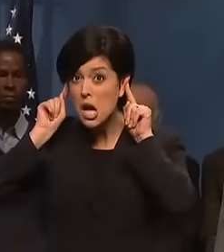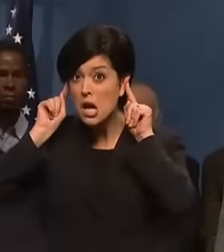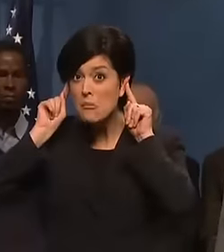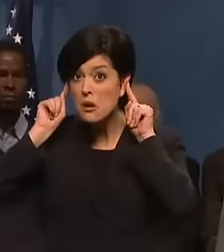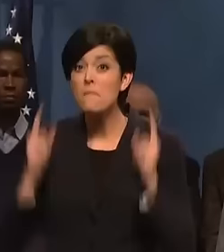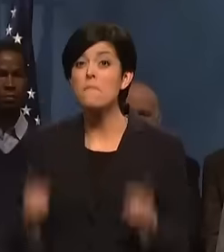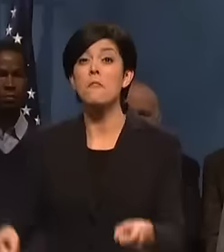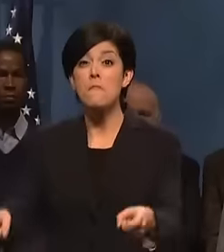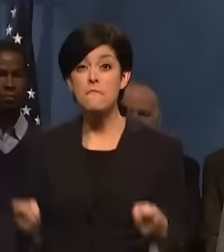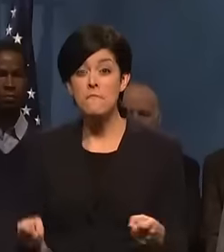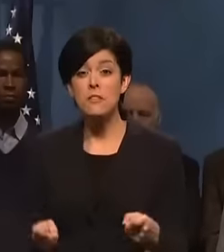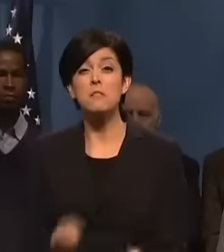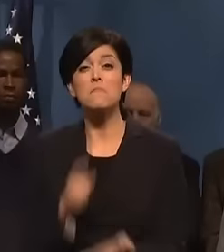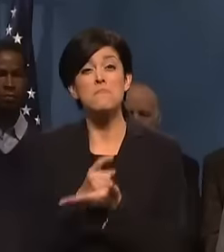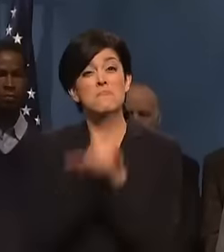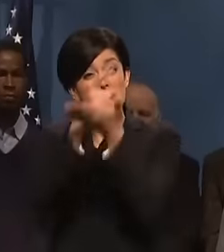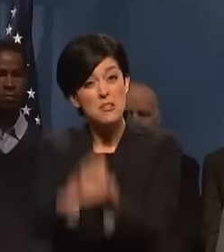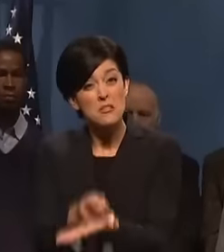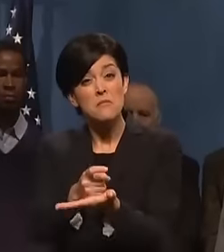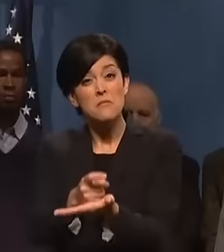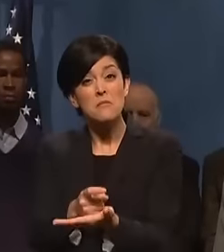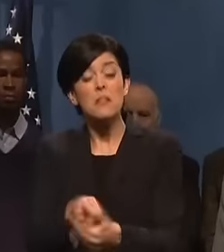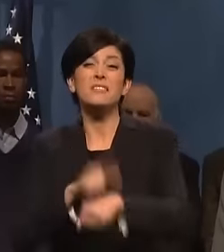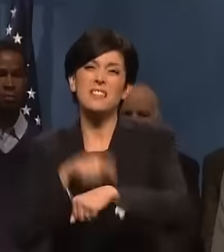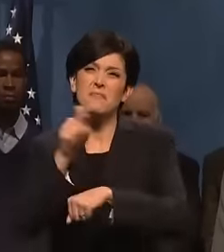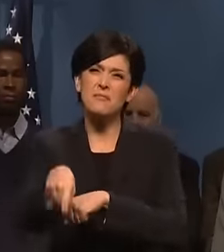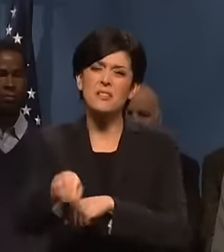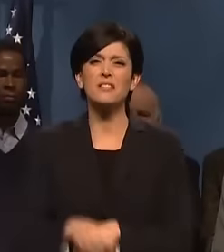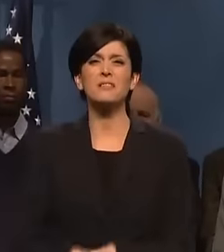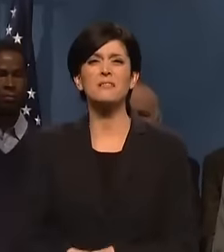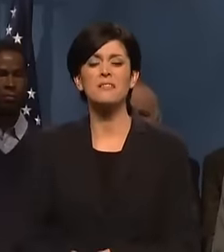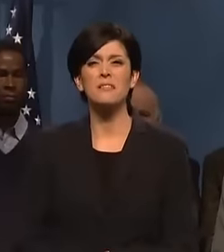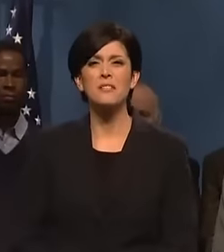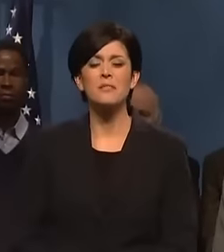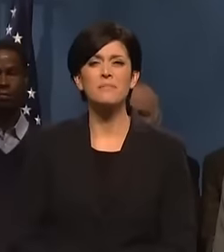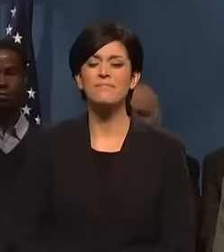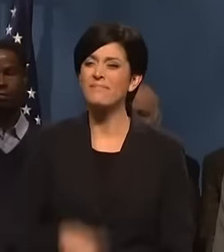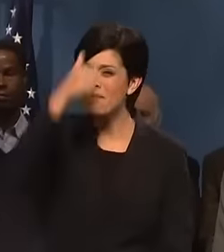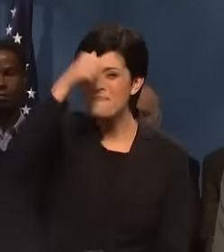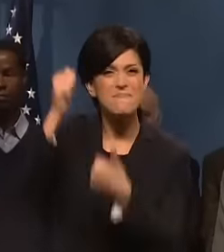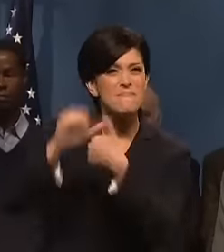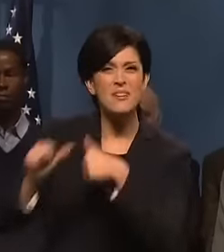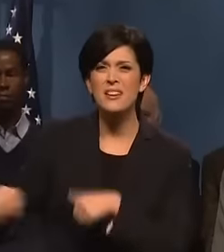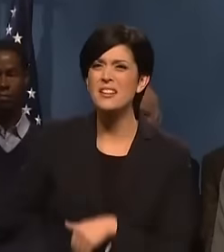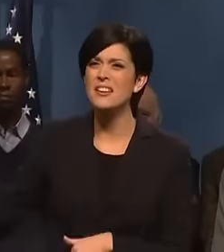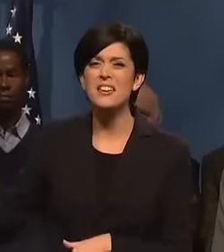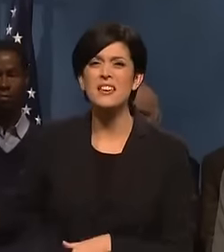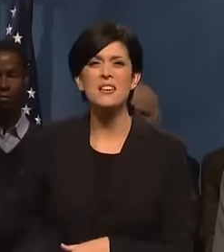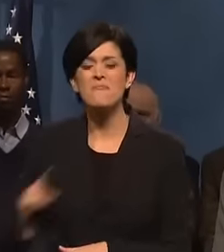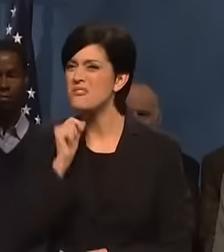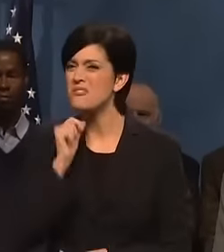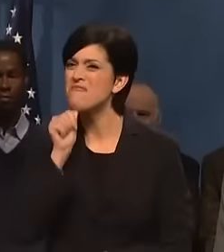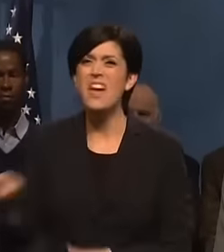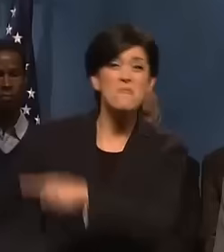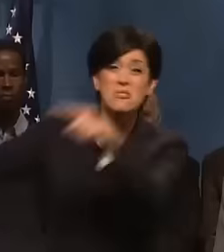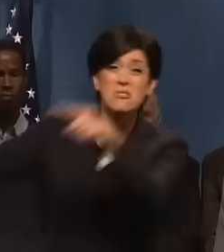and efficient assistance in our time of need, while also reminding him we do not want him to come